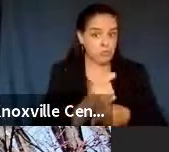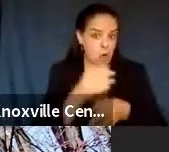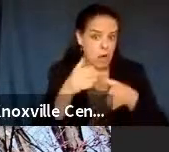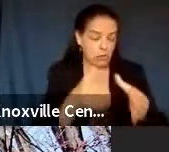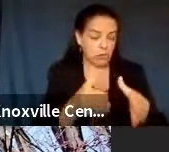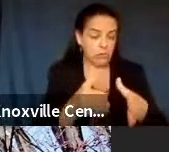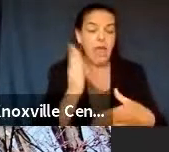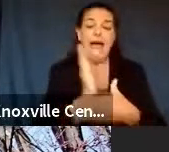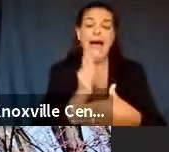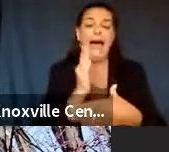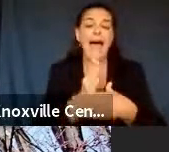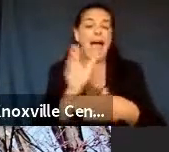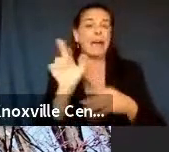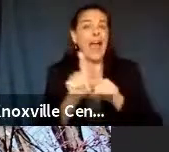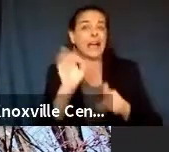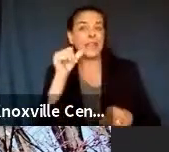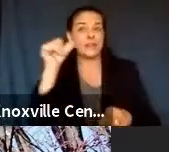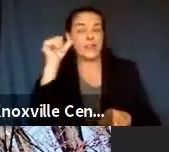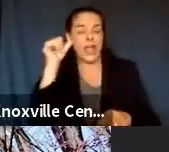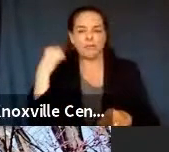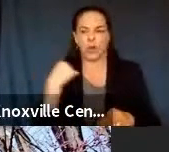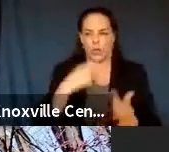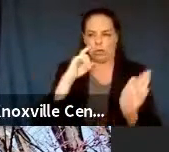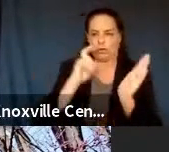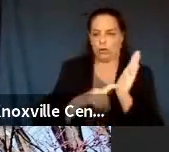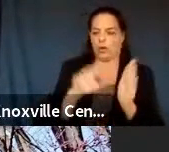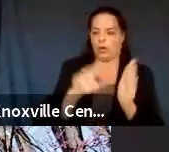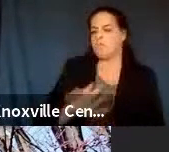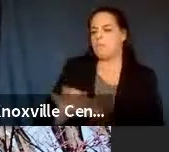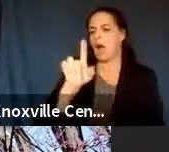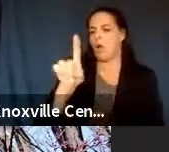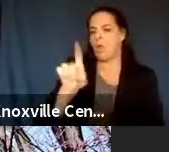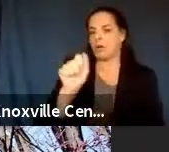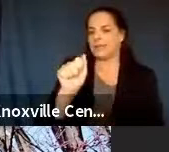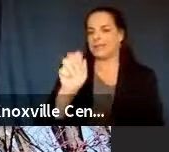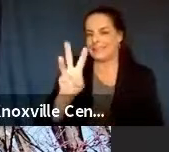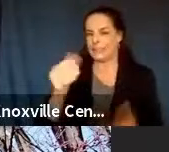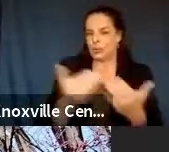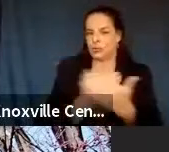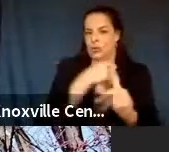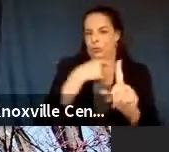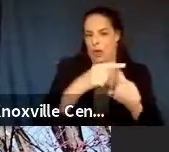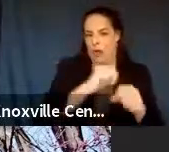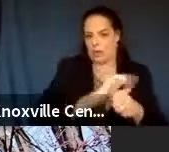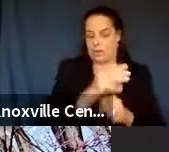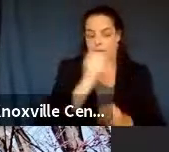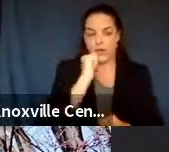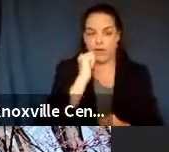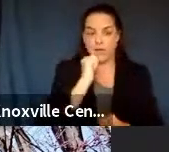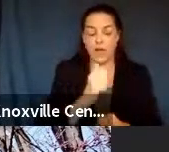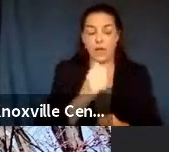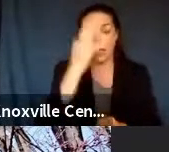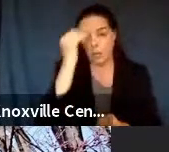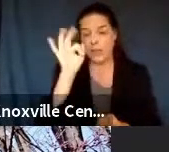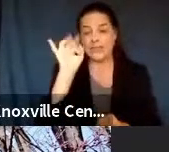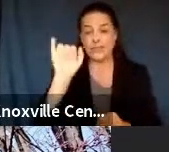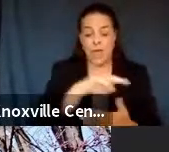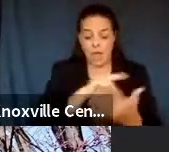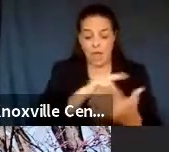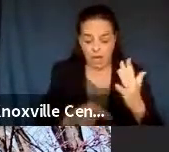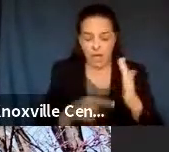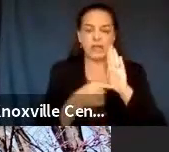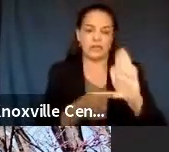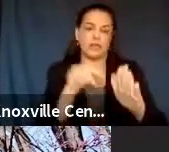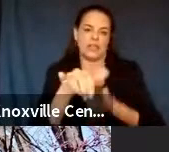of yesterday, we were seeing about 116 new cases a day. Because of all these factors, we are representing this benchmark as yellow.